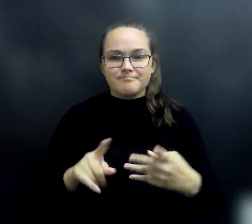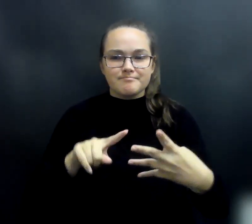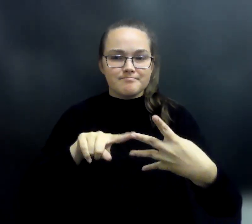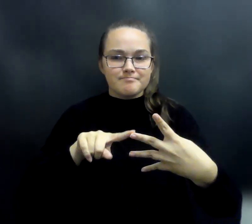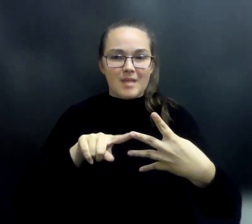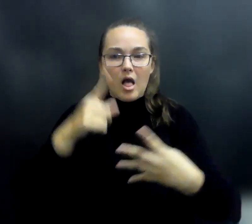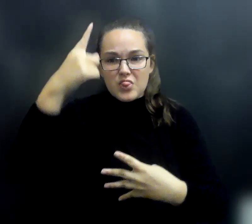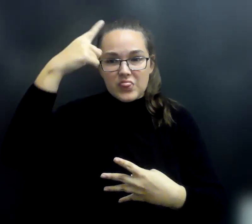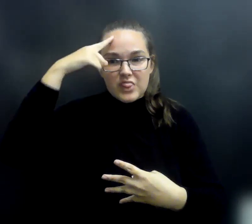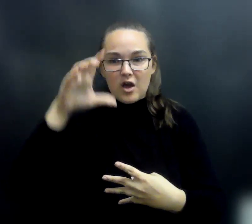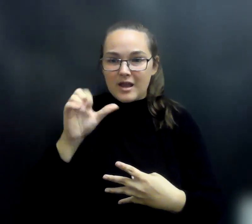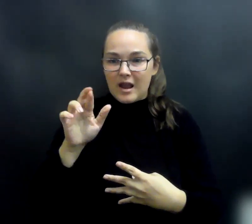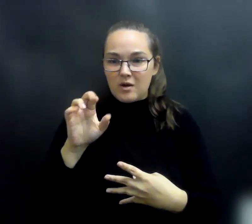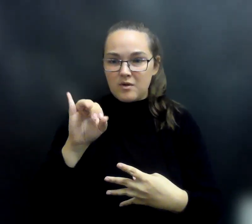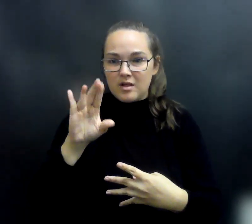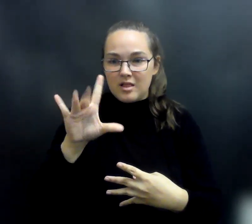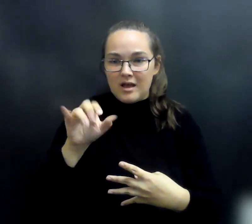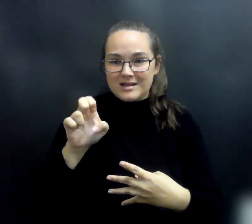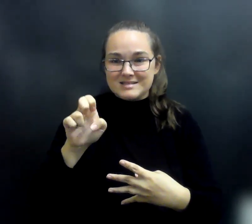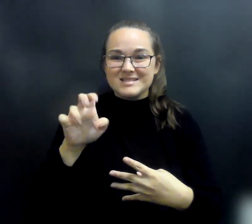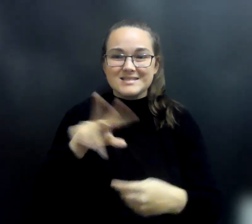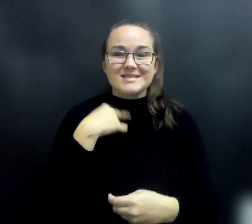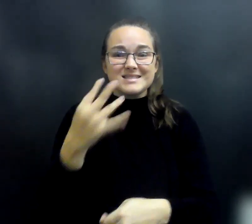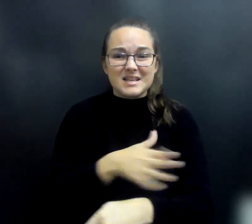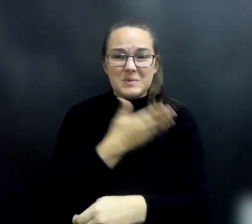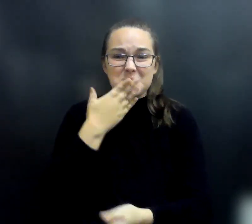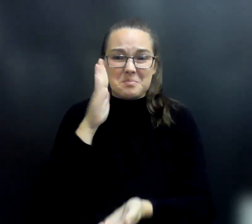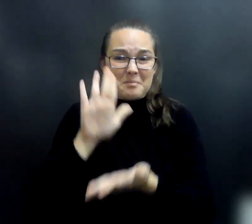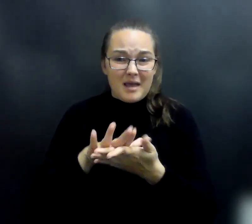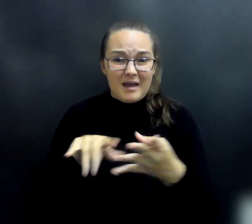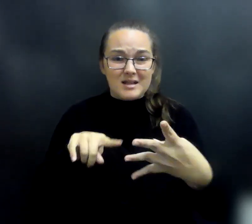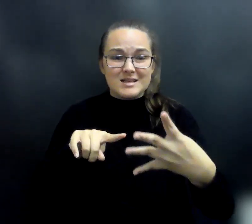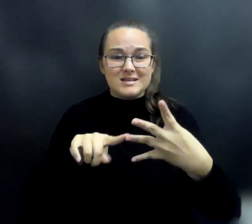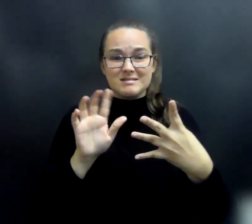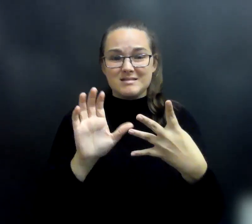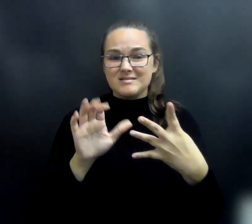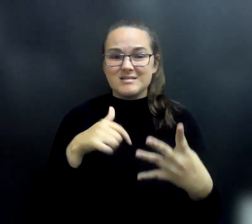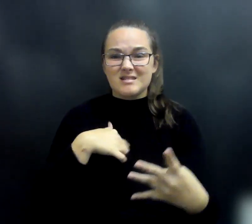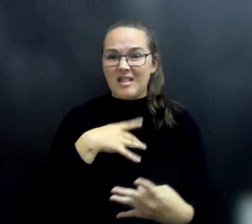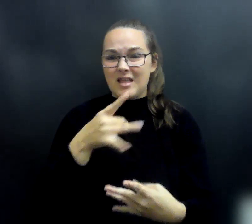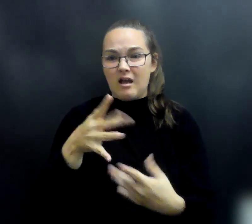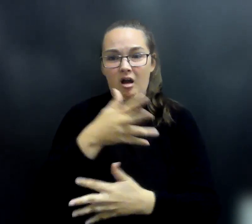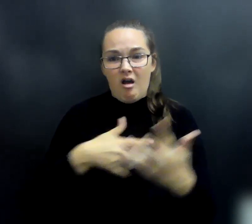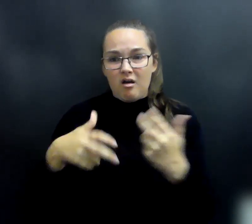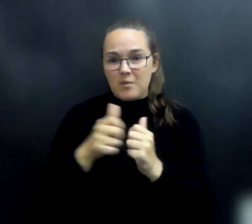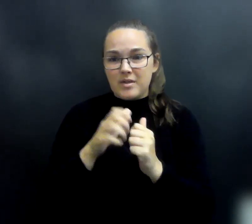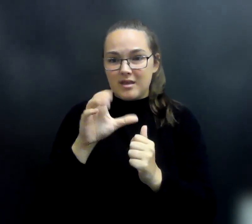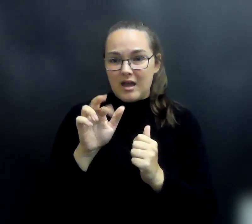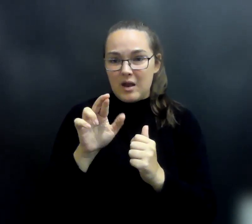He thought Caroline's singing was bad. C. He did not like spending time with Caroline. D. He